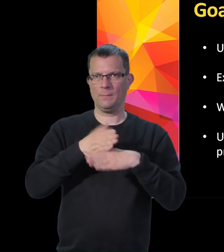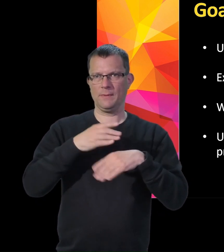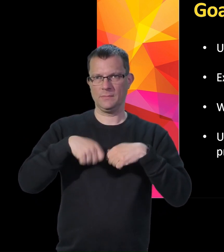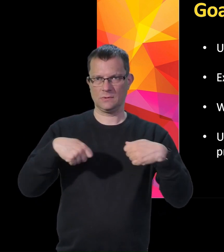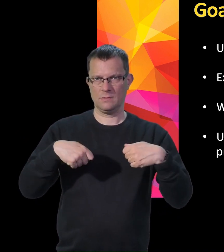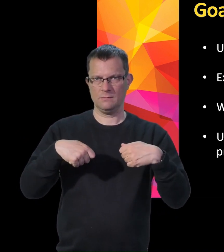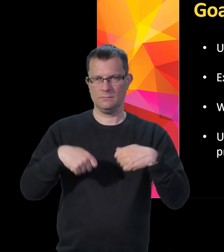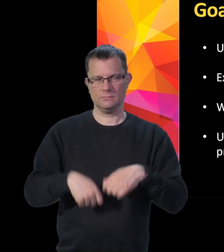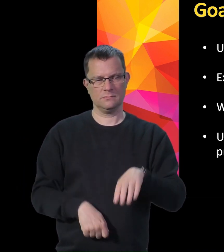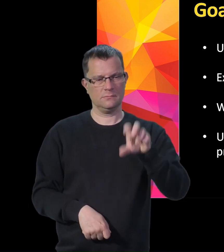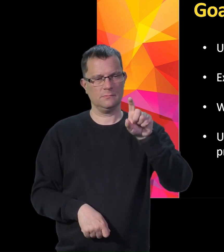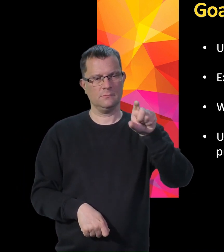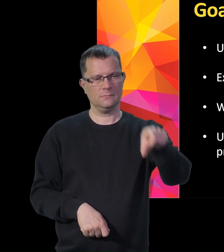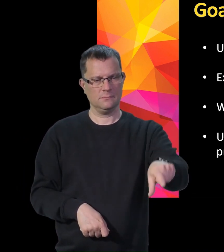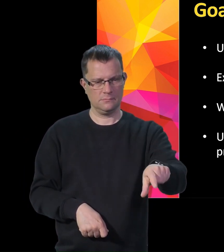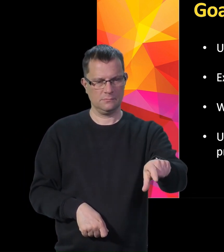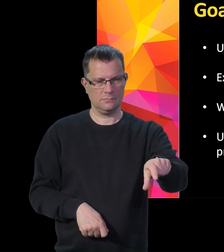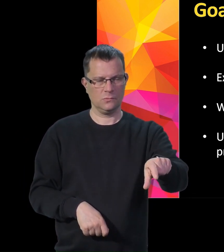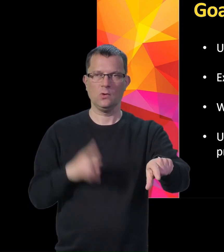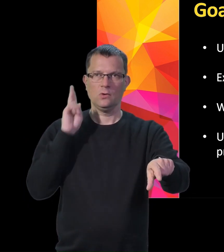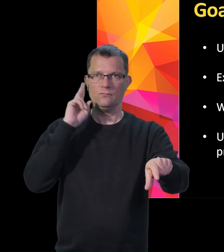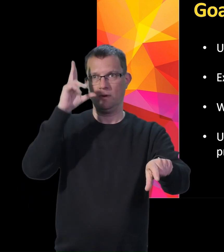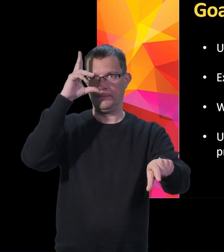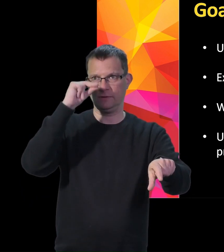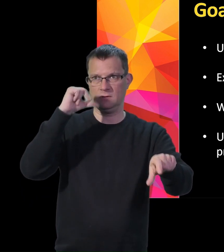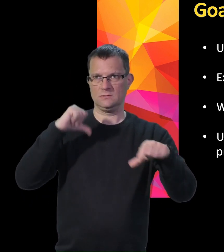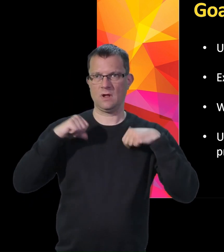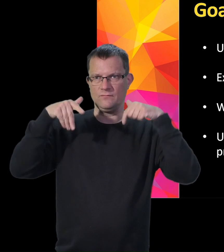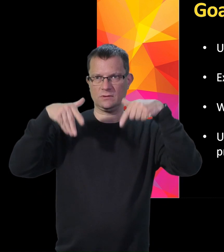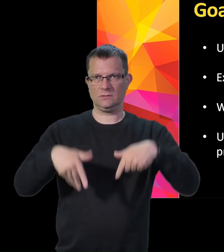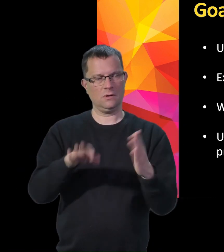the experiences of people with deafblindness,